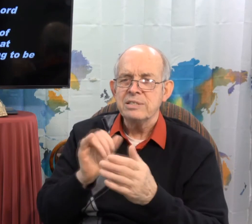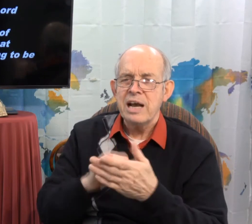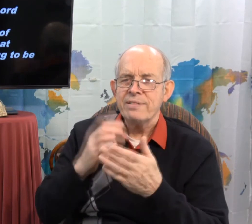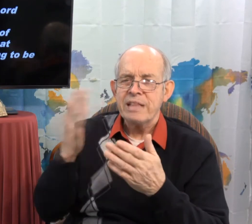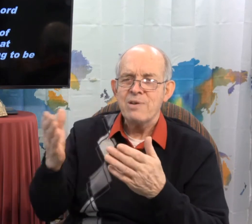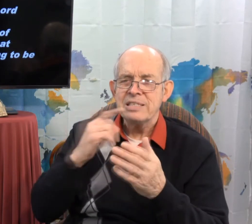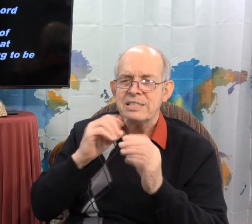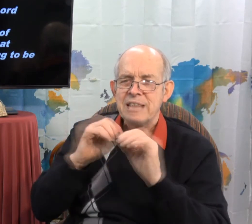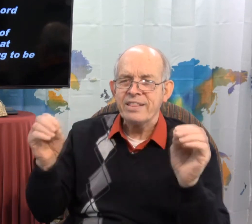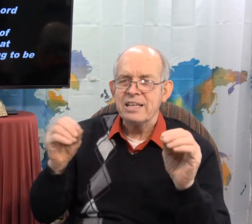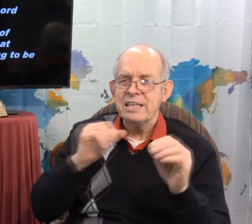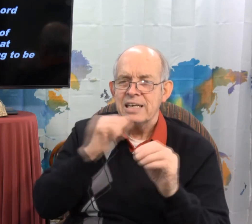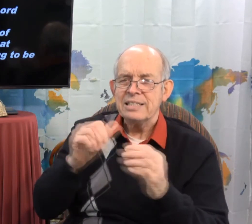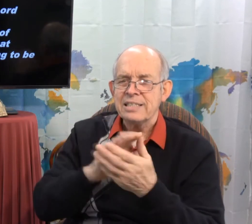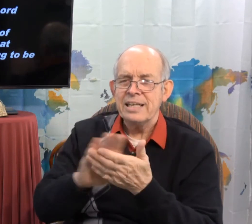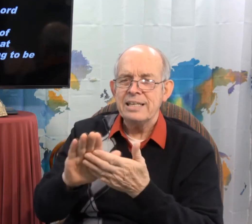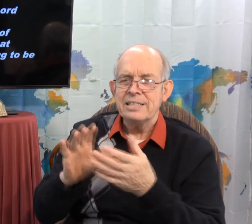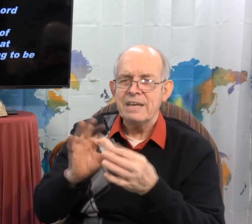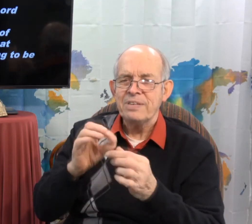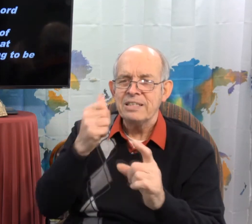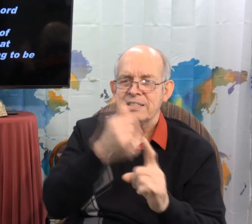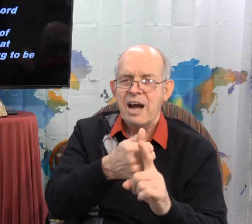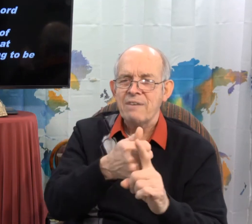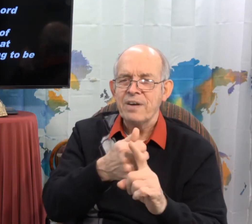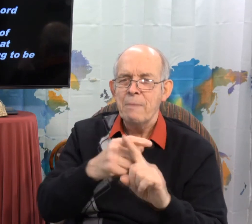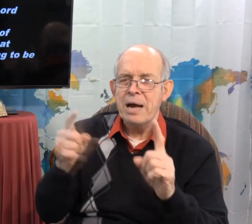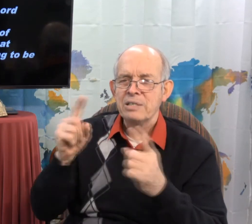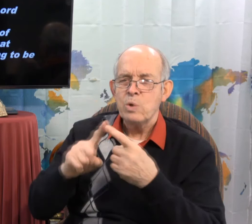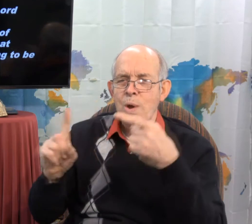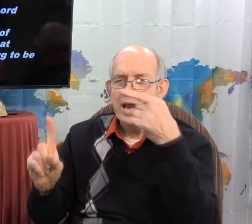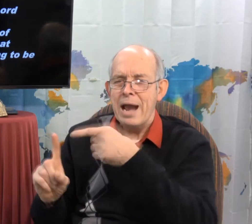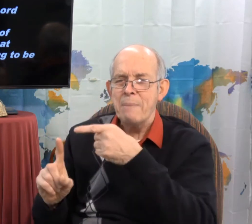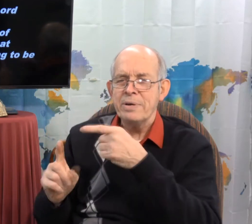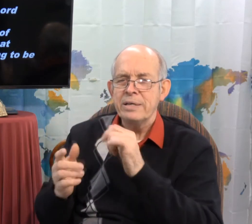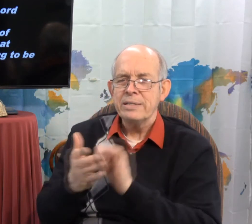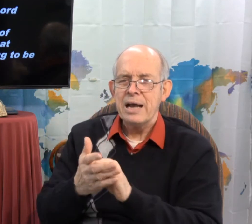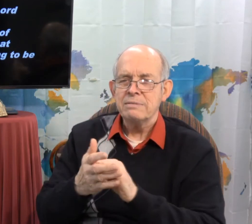that there is nothing I claim of the time but to him that